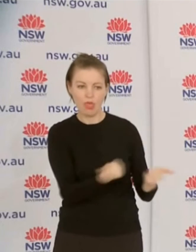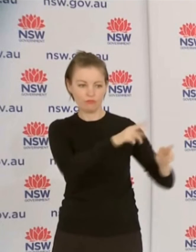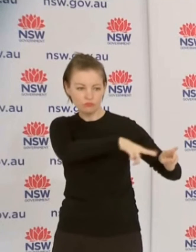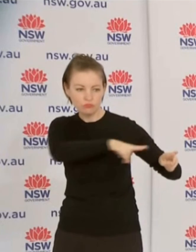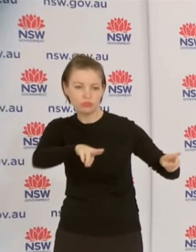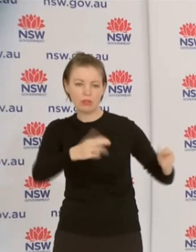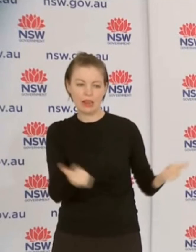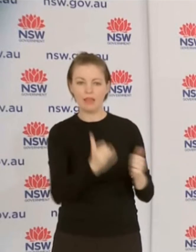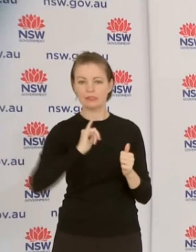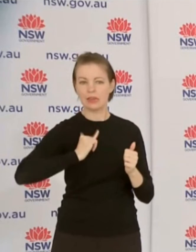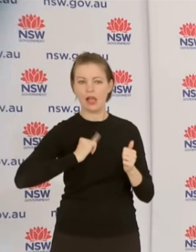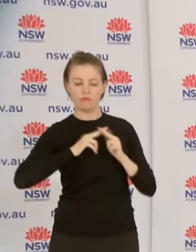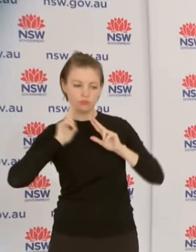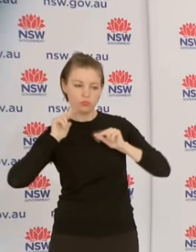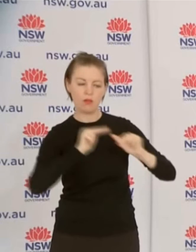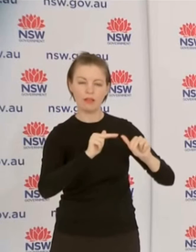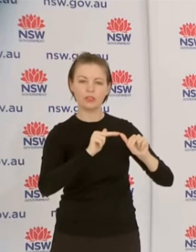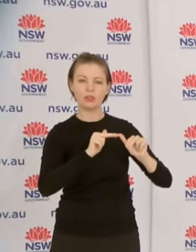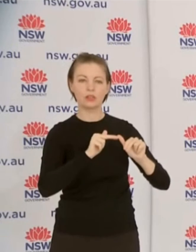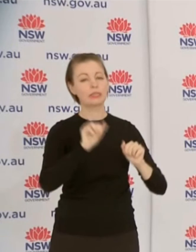the pressure that our hospitals are under,